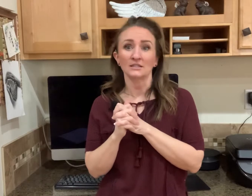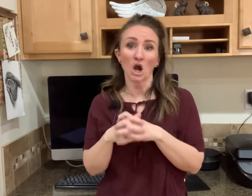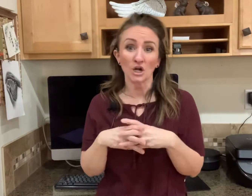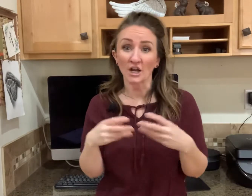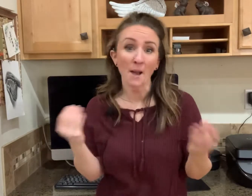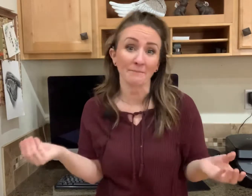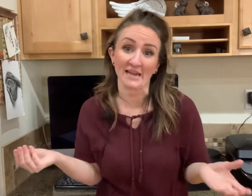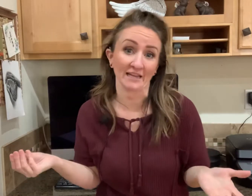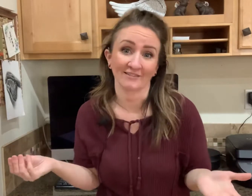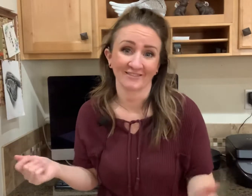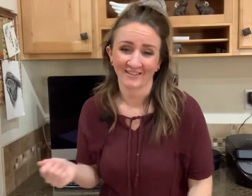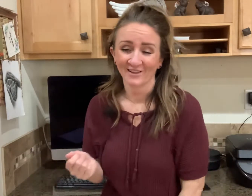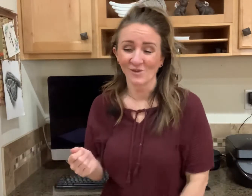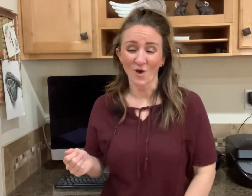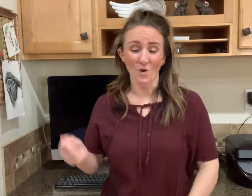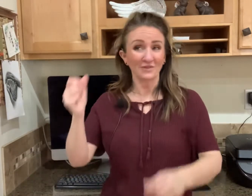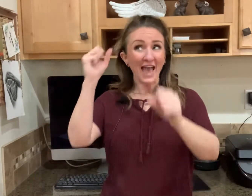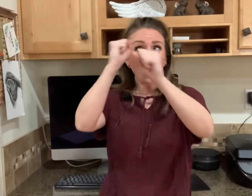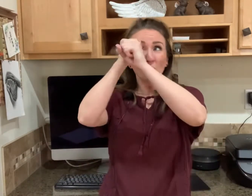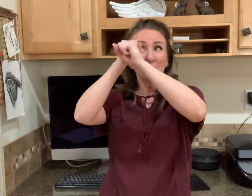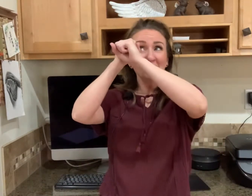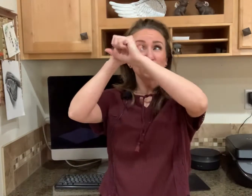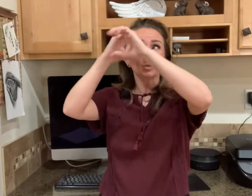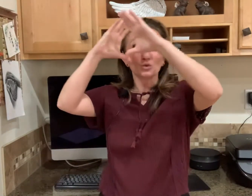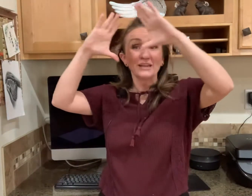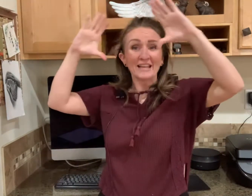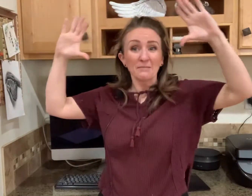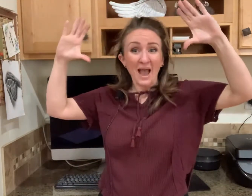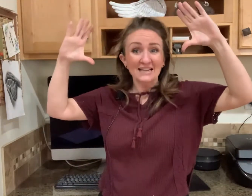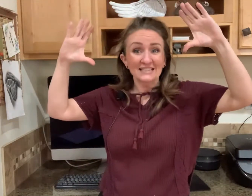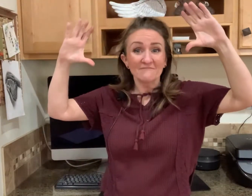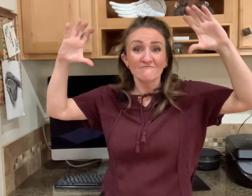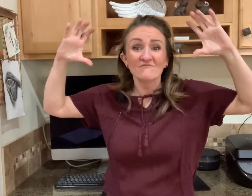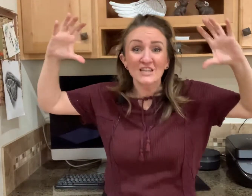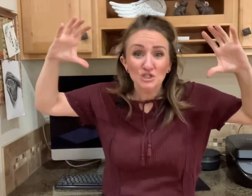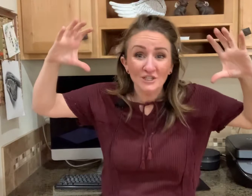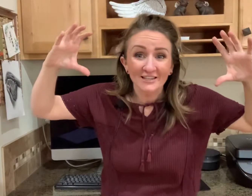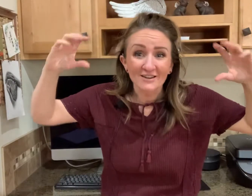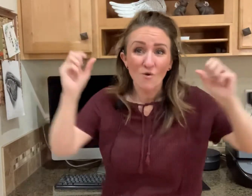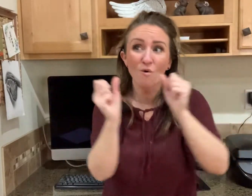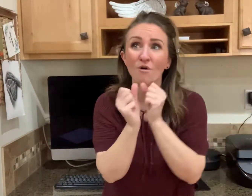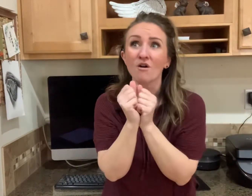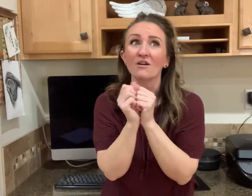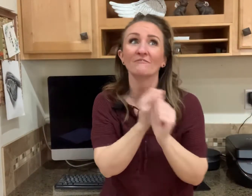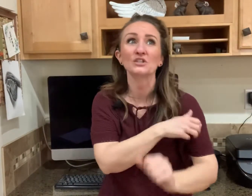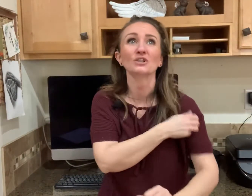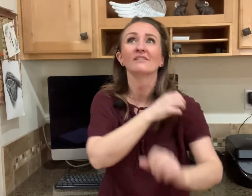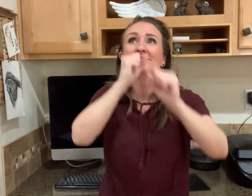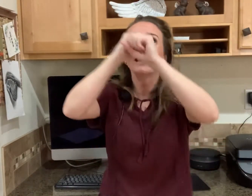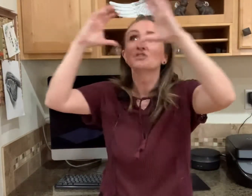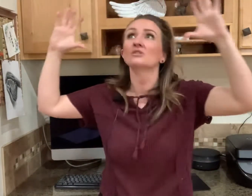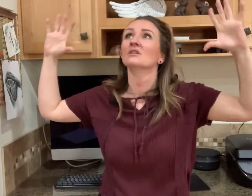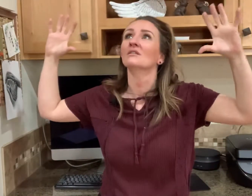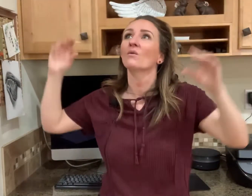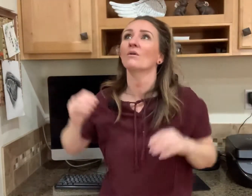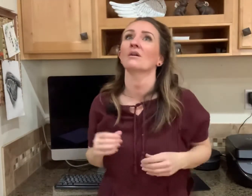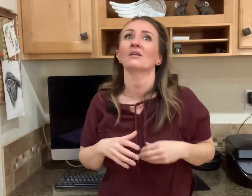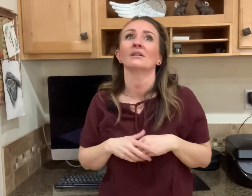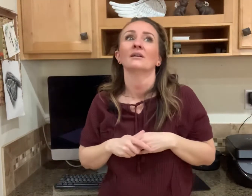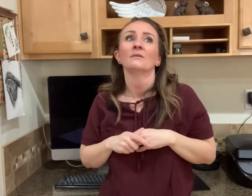start a company. So that would be dream as in vision or visualization, or